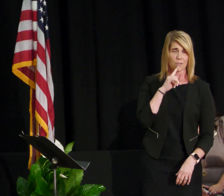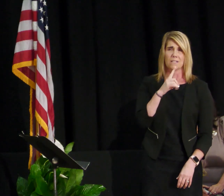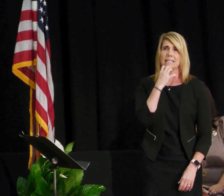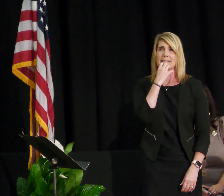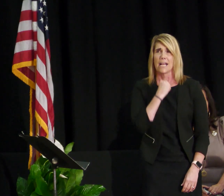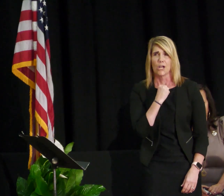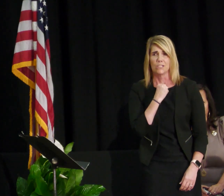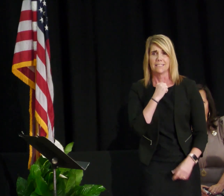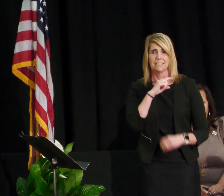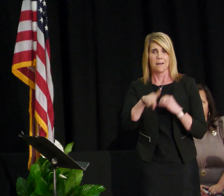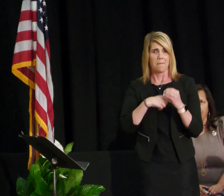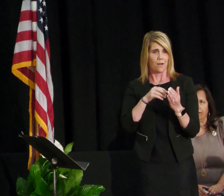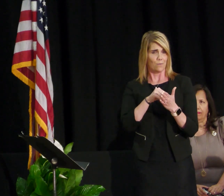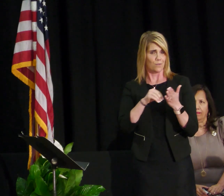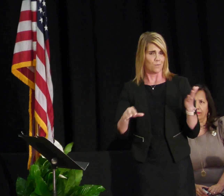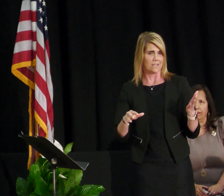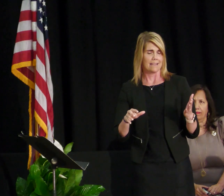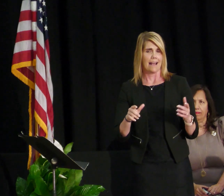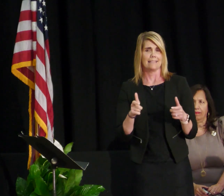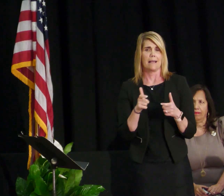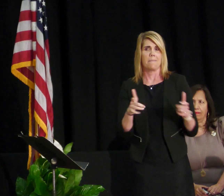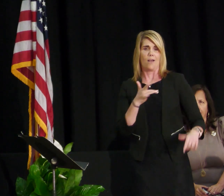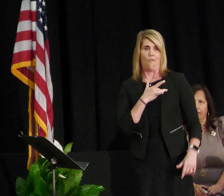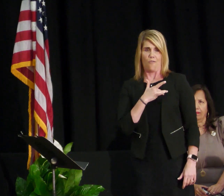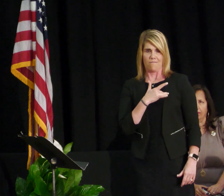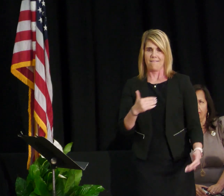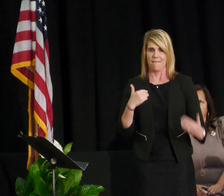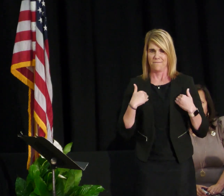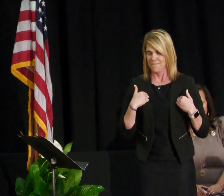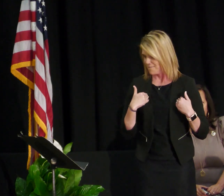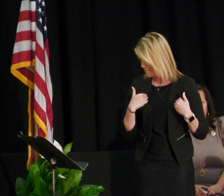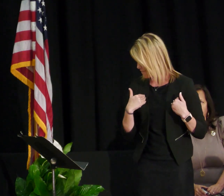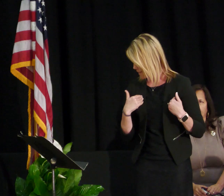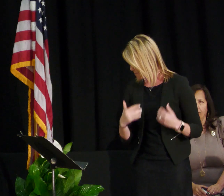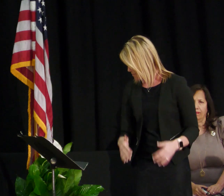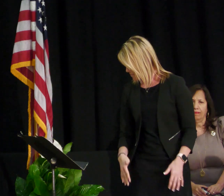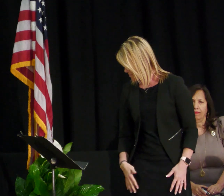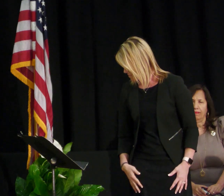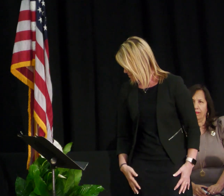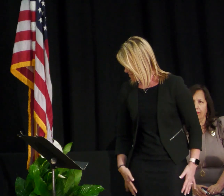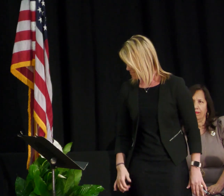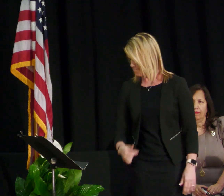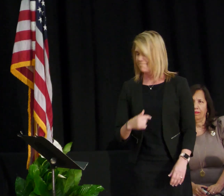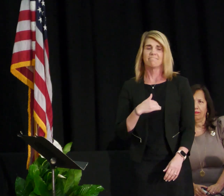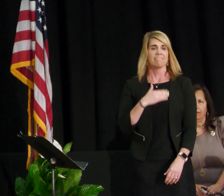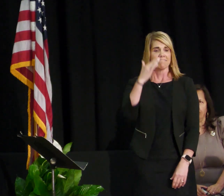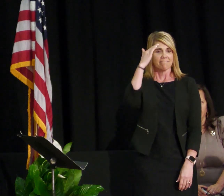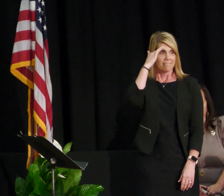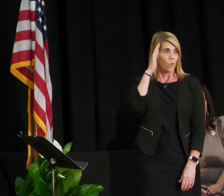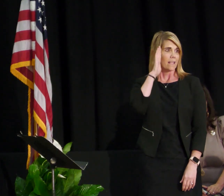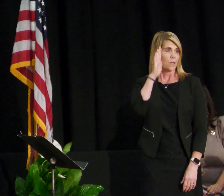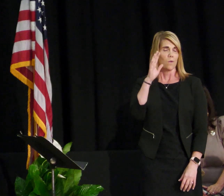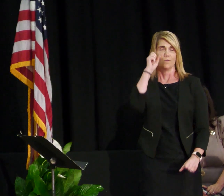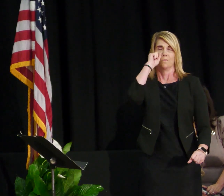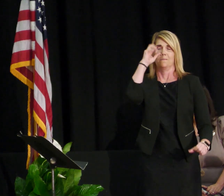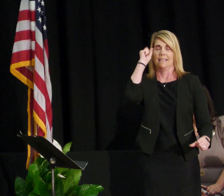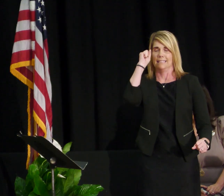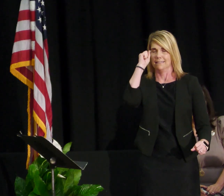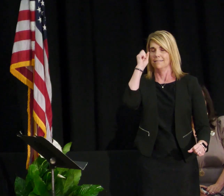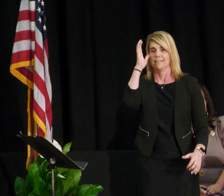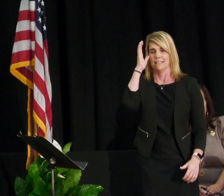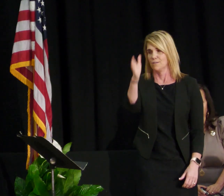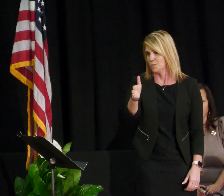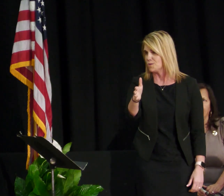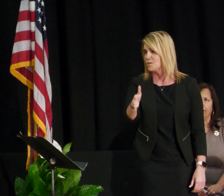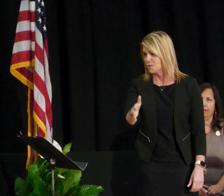cares about staff. He cares about other students. Such a big heart. I